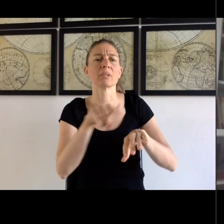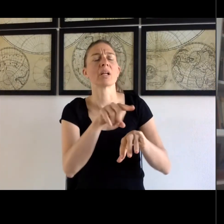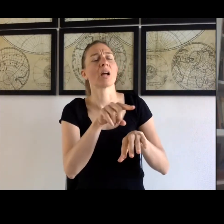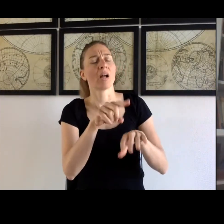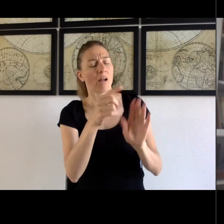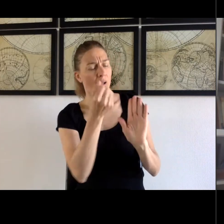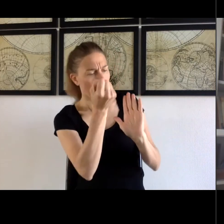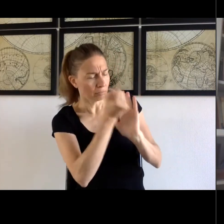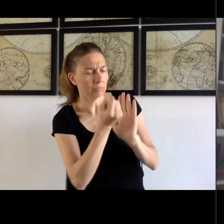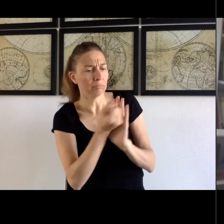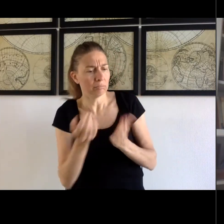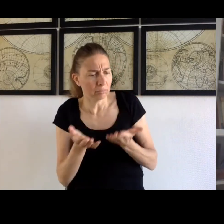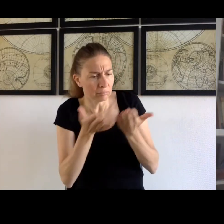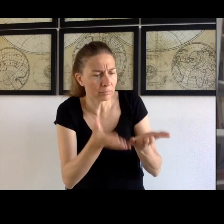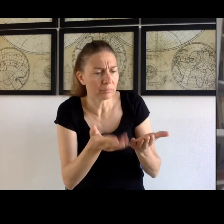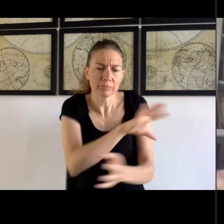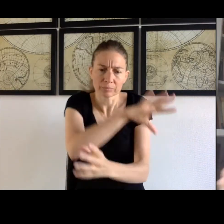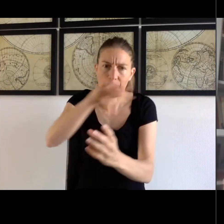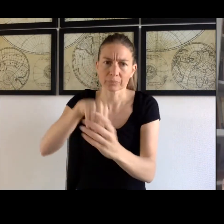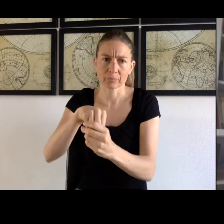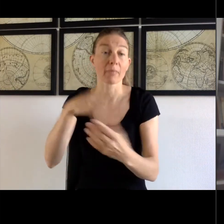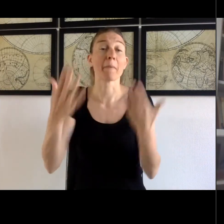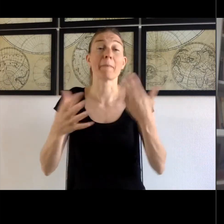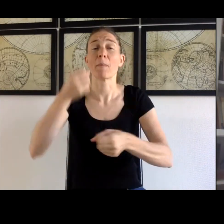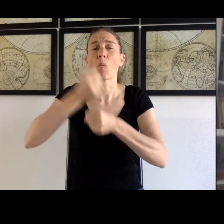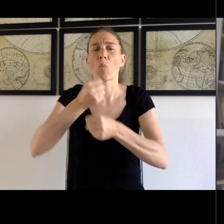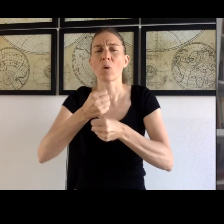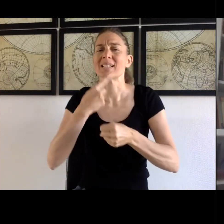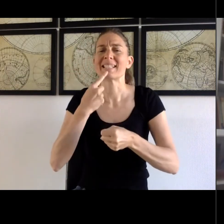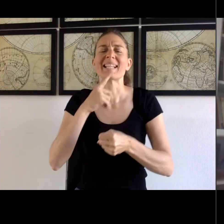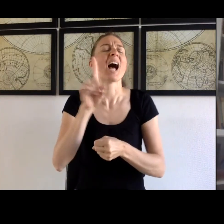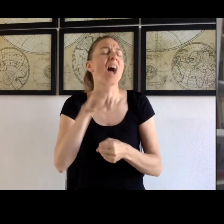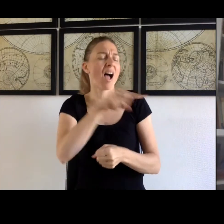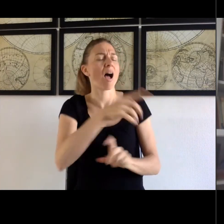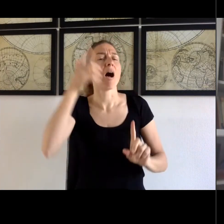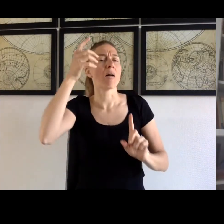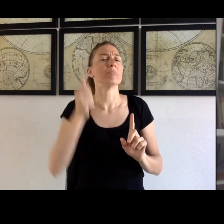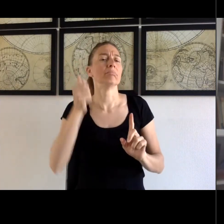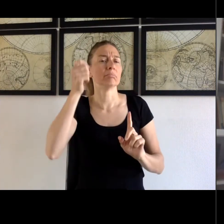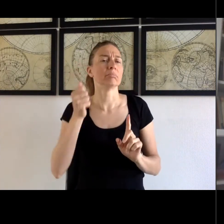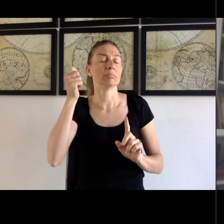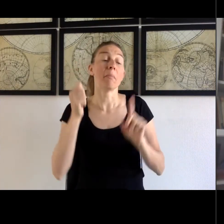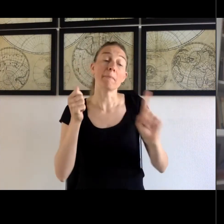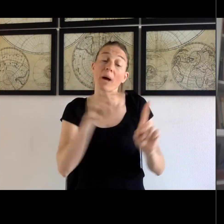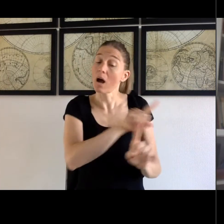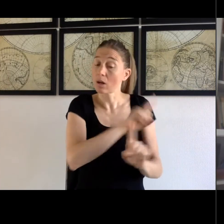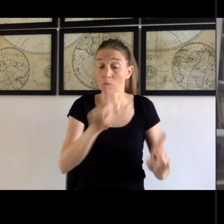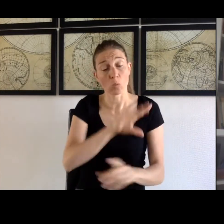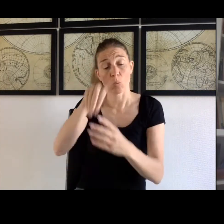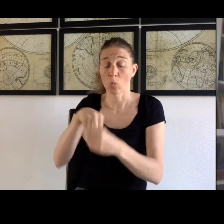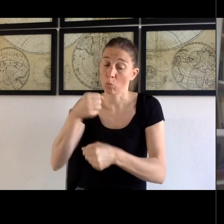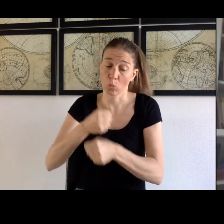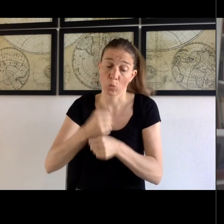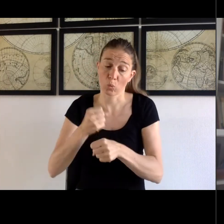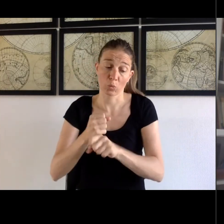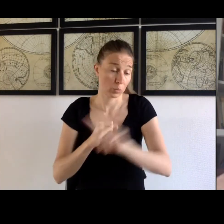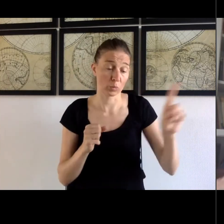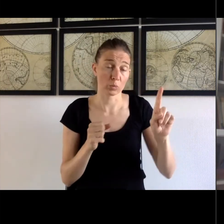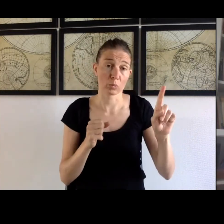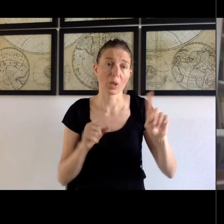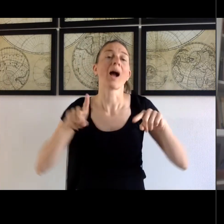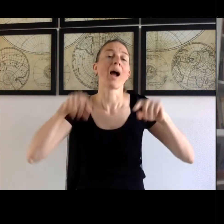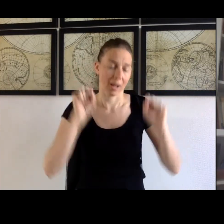excluding persons with disabilities from the workforce, or saying you will receive the pension only if you don't work, or